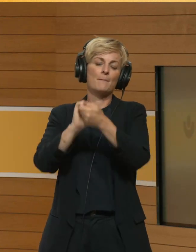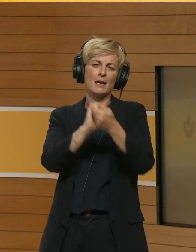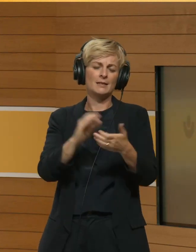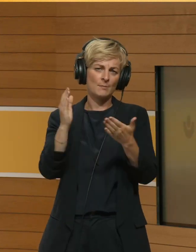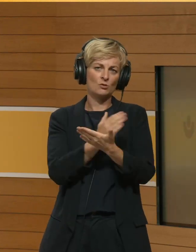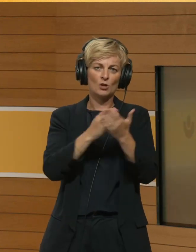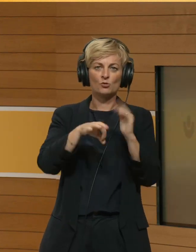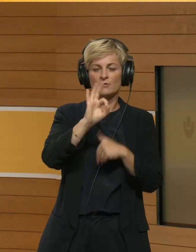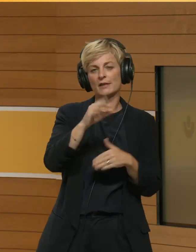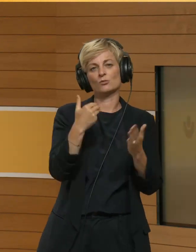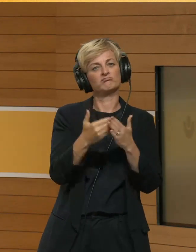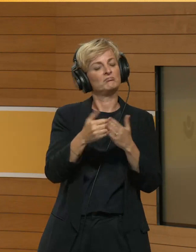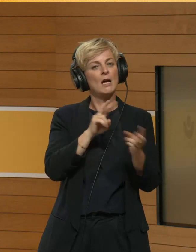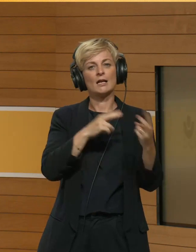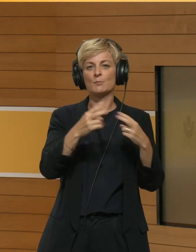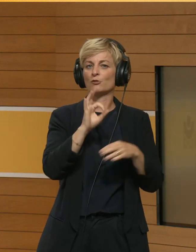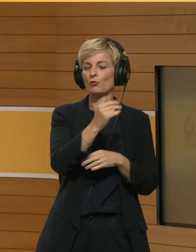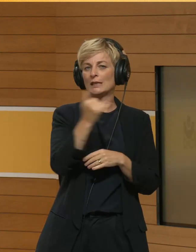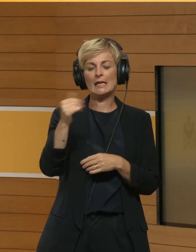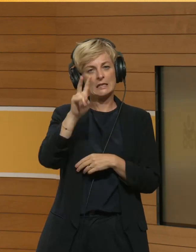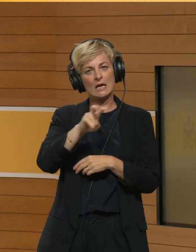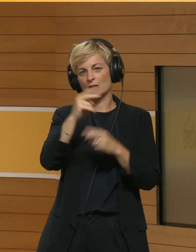no matter if you are small or big.